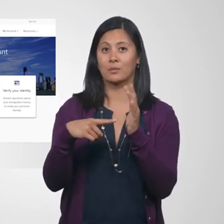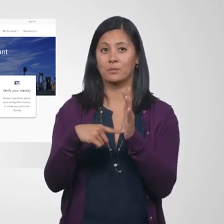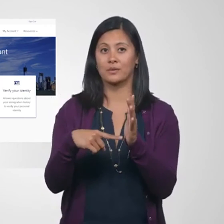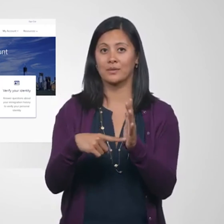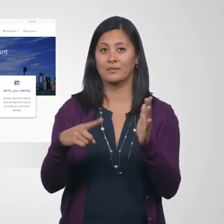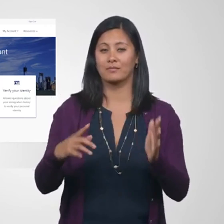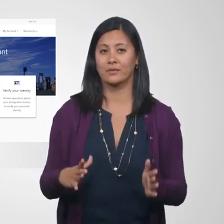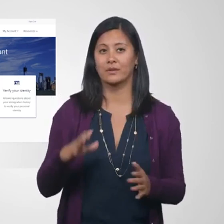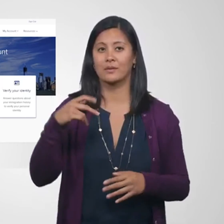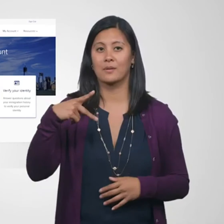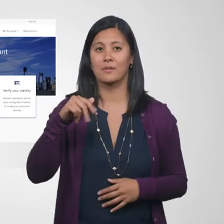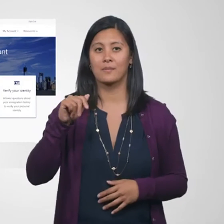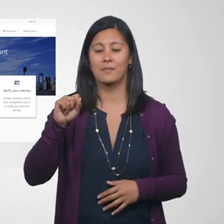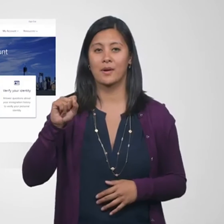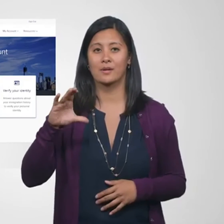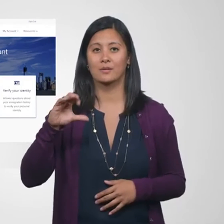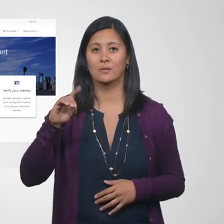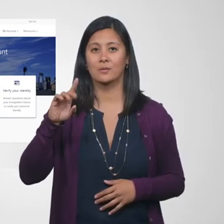Enter a representative passcode.